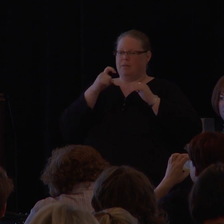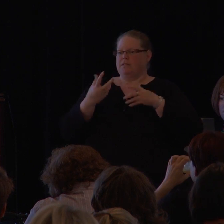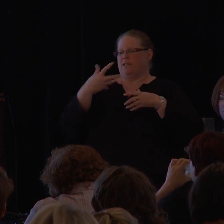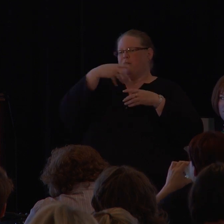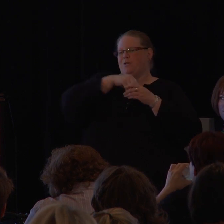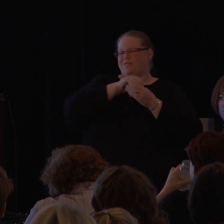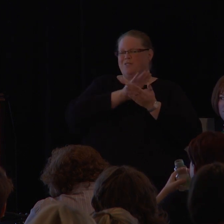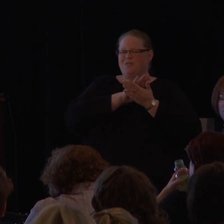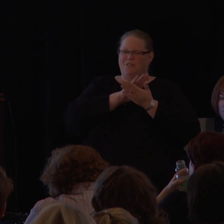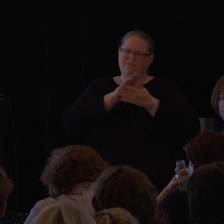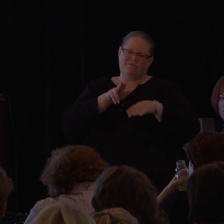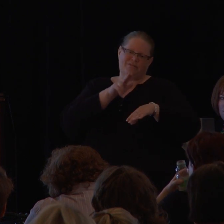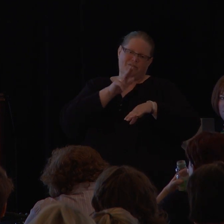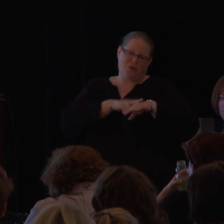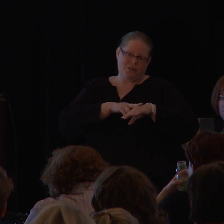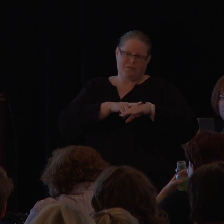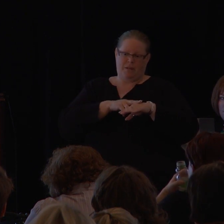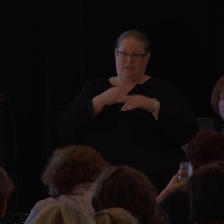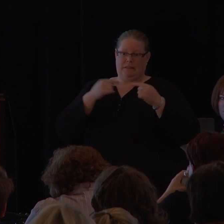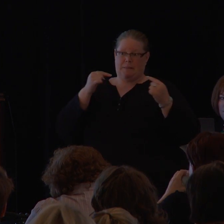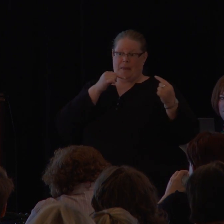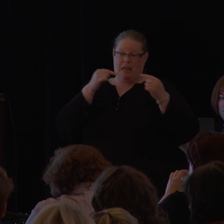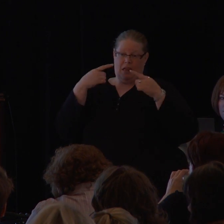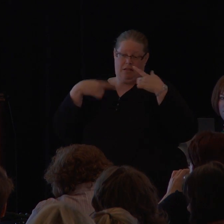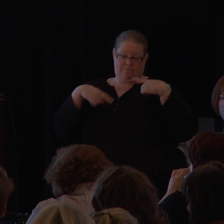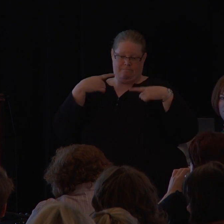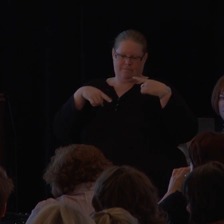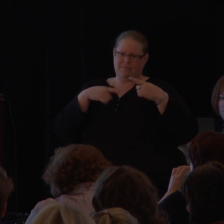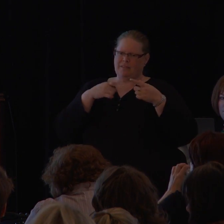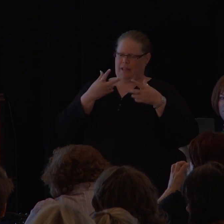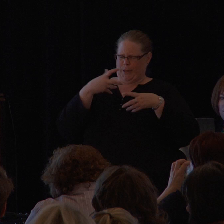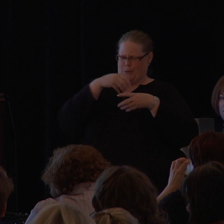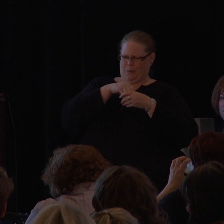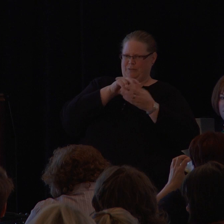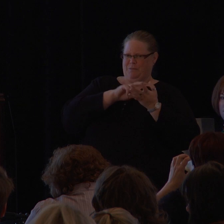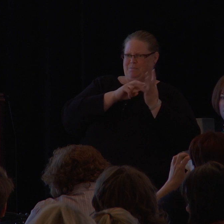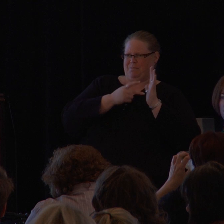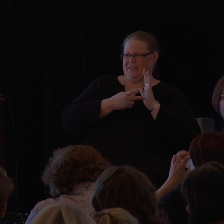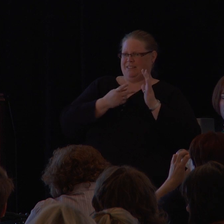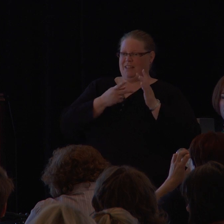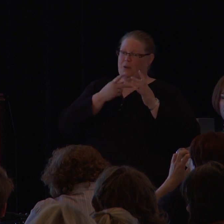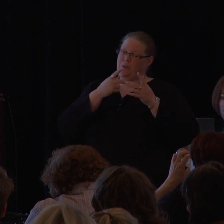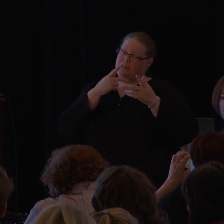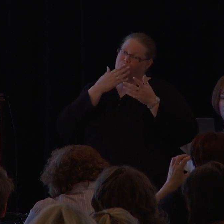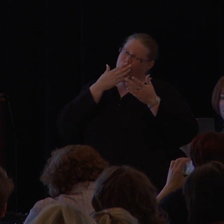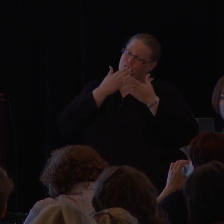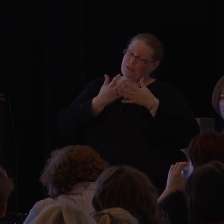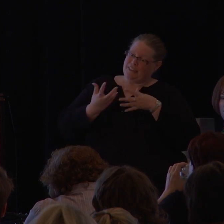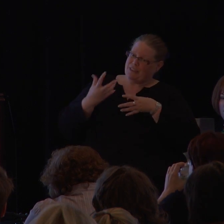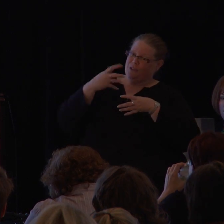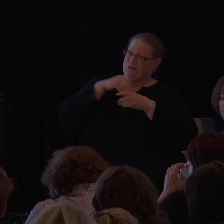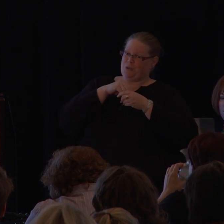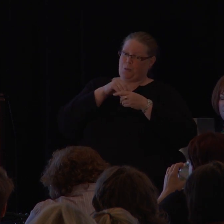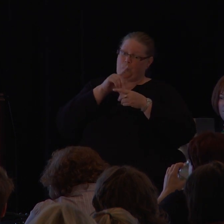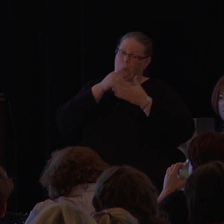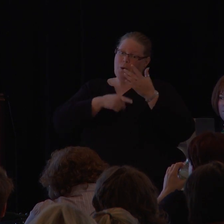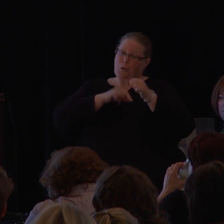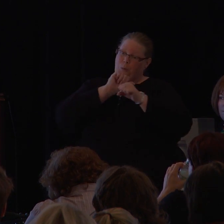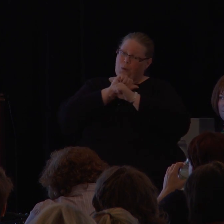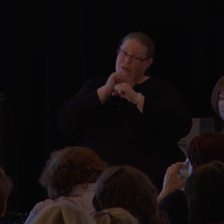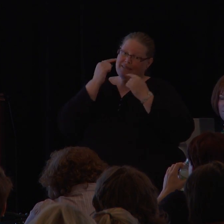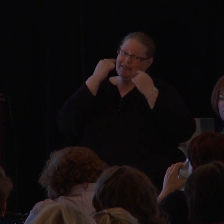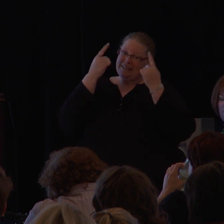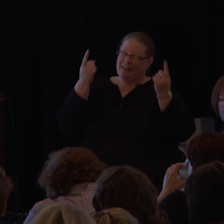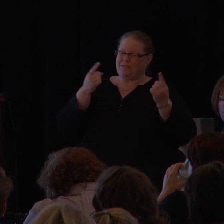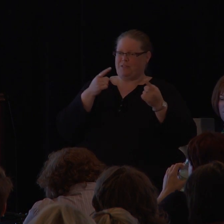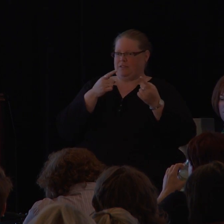schools. We then have big debates about what's inclusive and what's effective inclusion. That's a big debate, obviously, and who